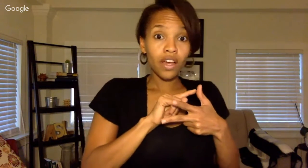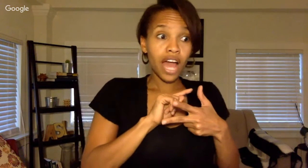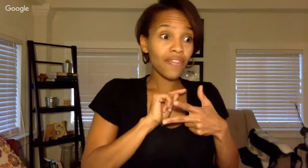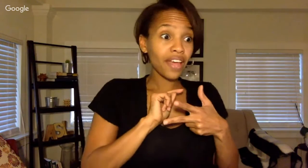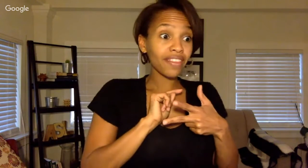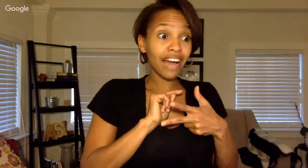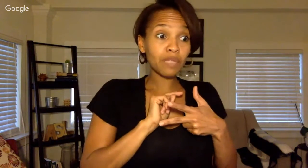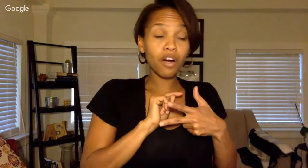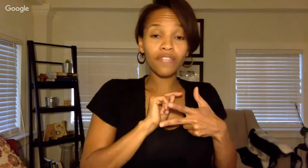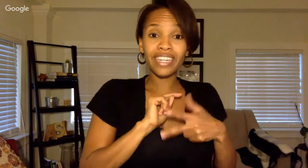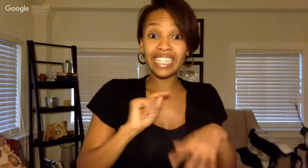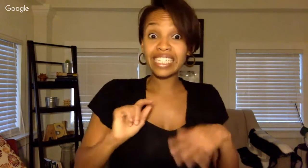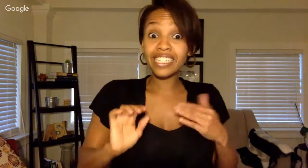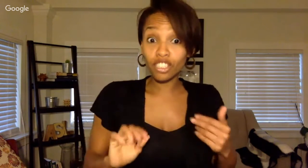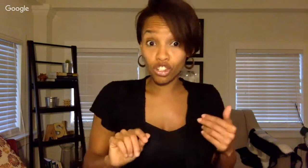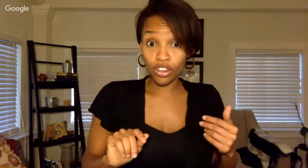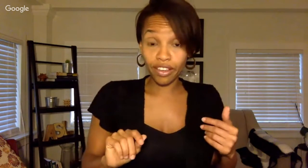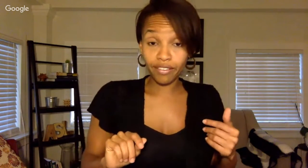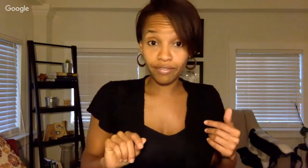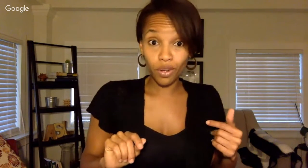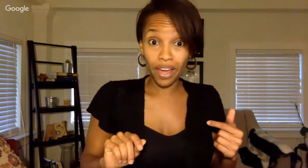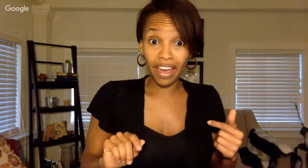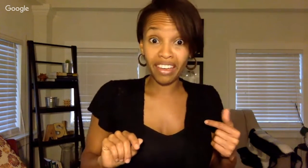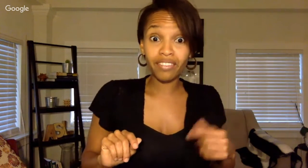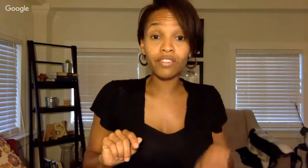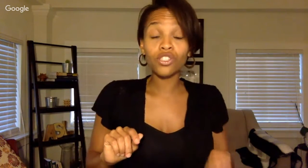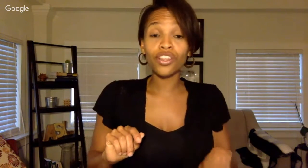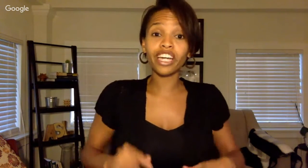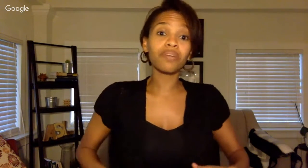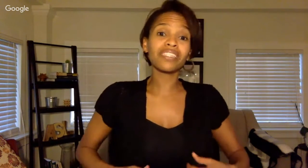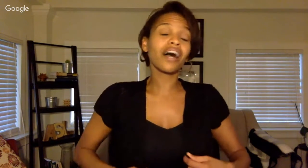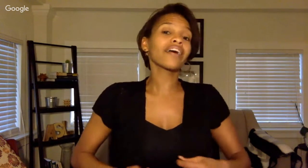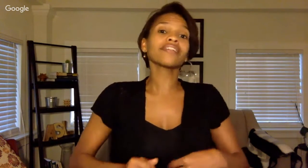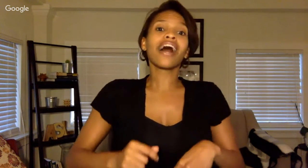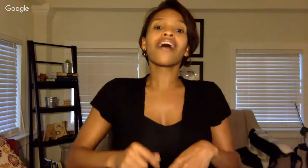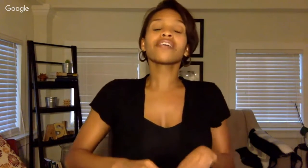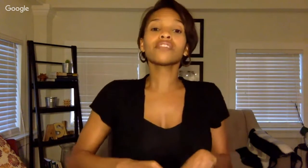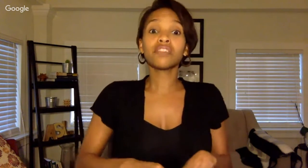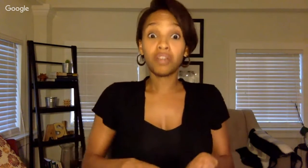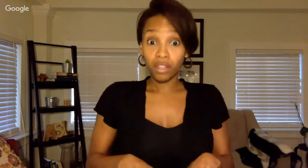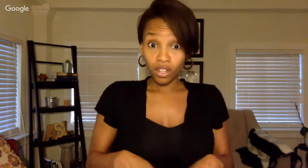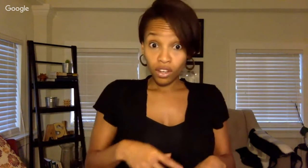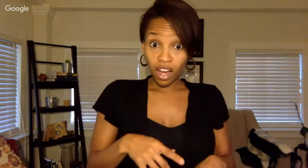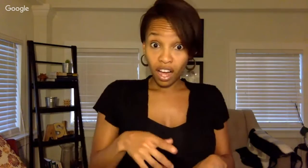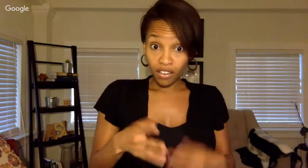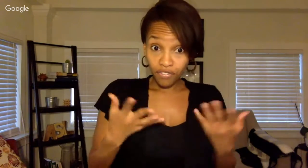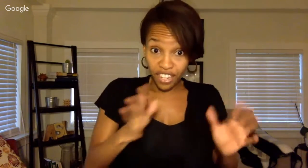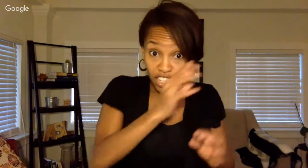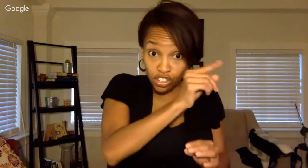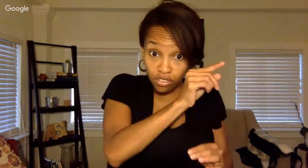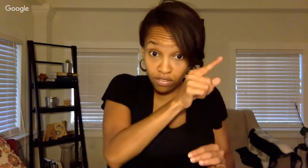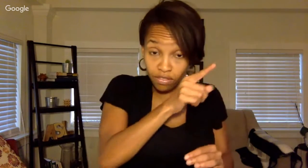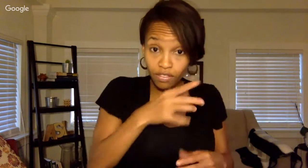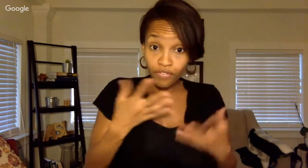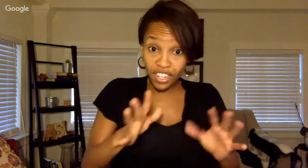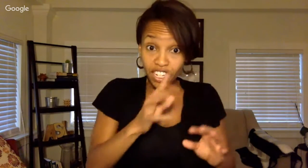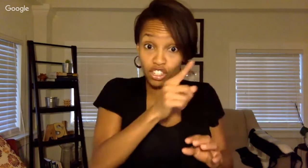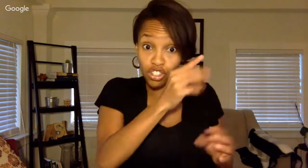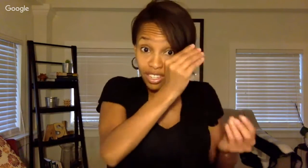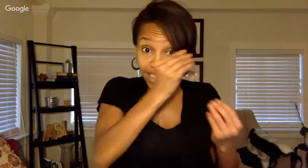And then the last part of it is, did she, okay? So that could be signed as finish, let